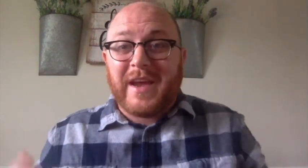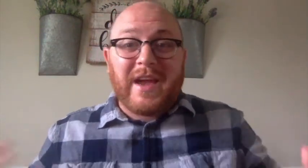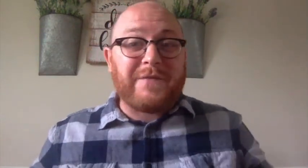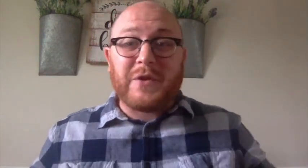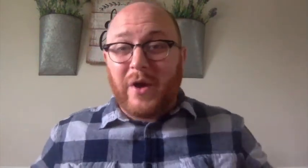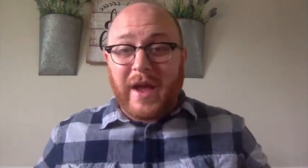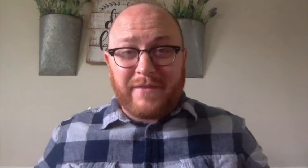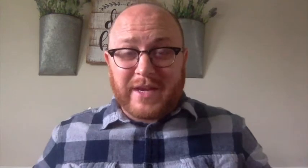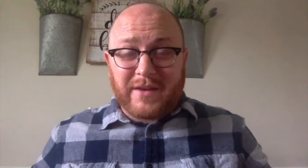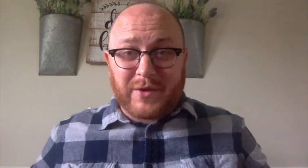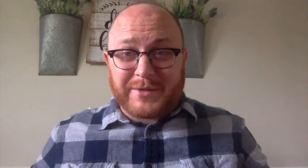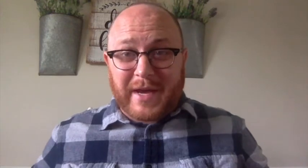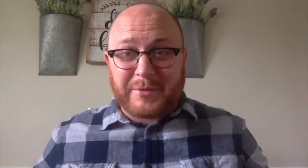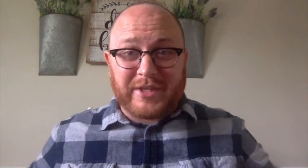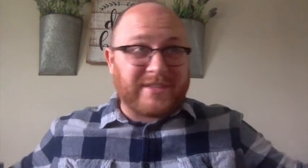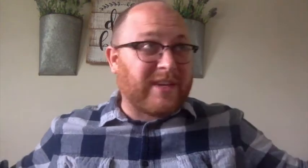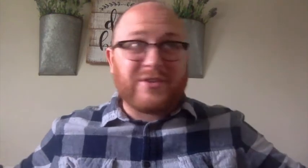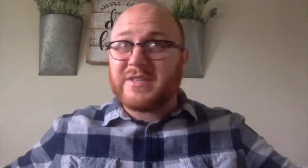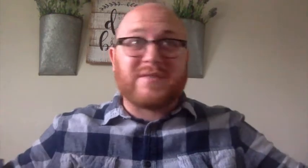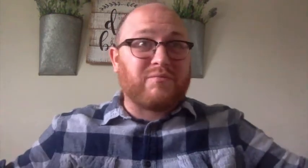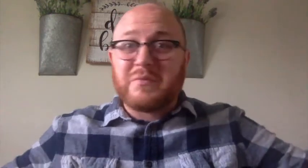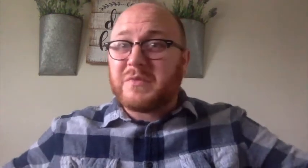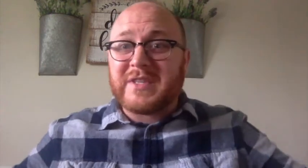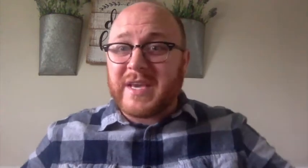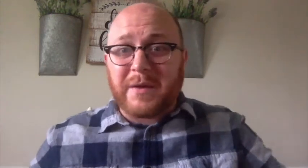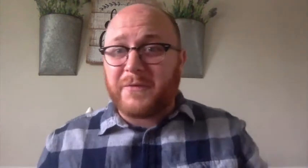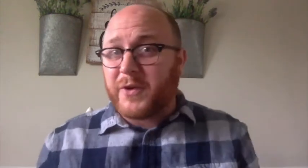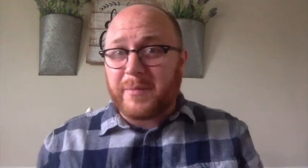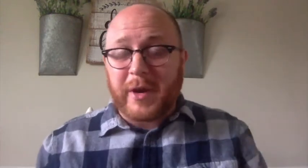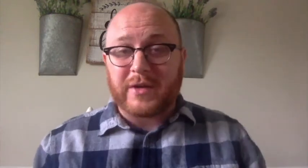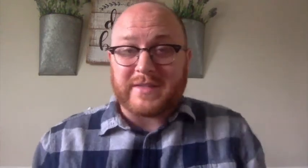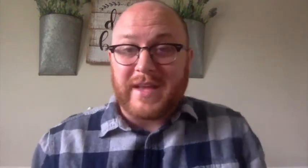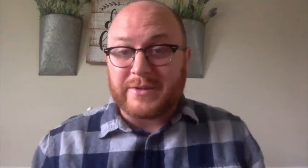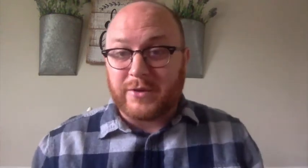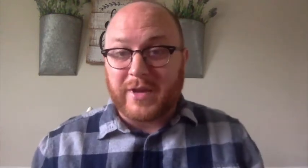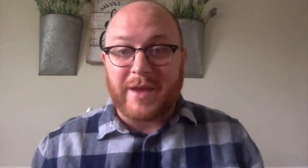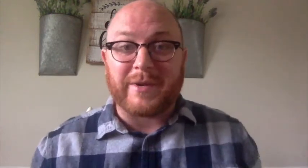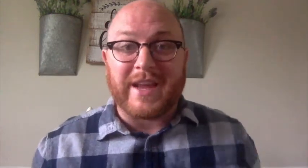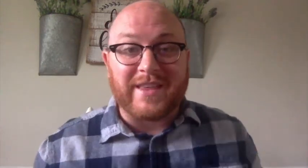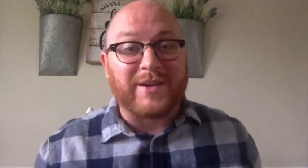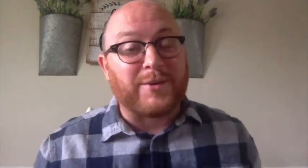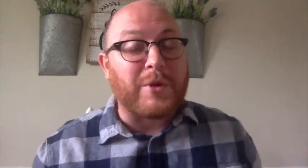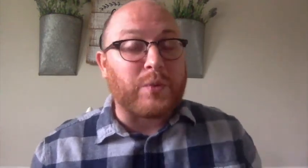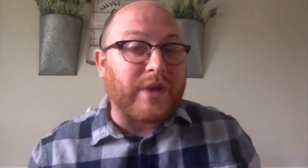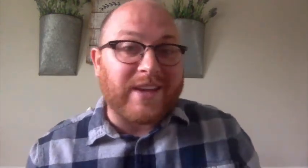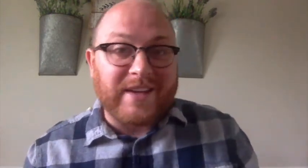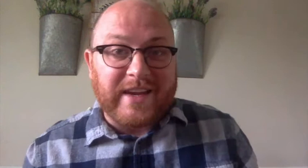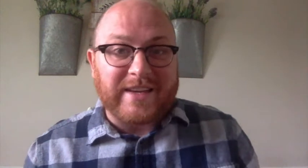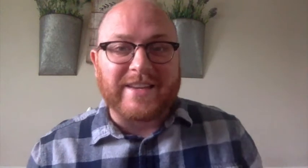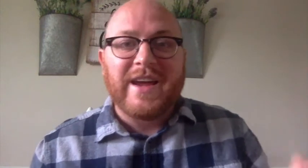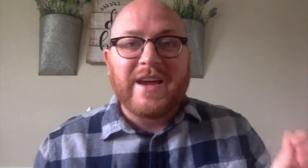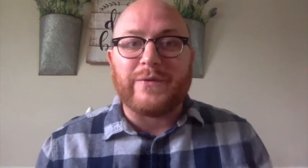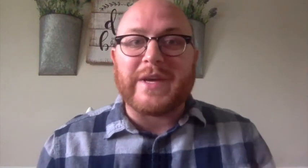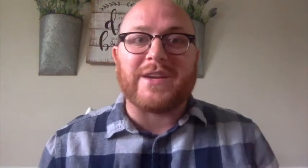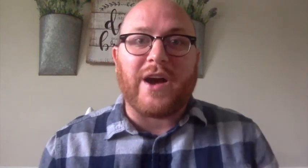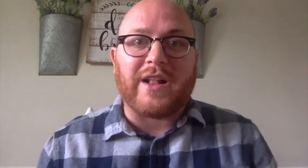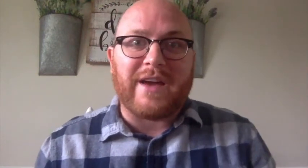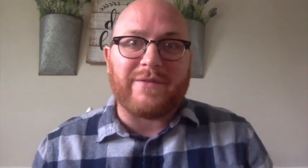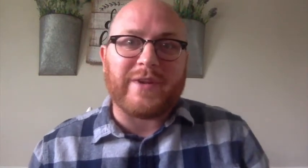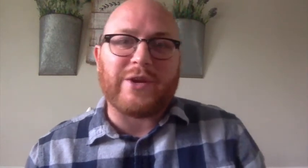If you don't have any of those options, just sing them for your parents. That's okay, but I think it'll be really neat if we can all have a video that